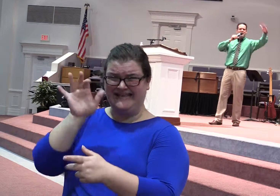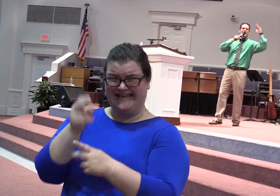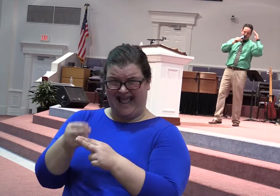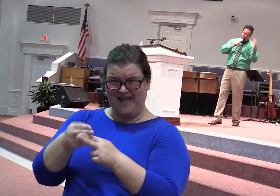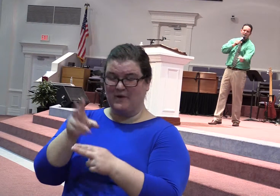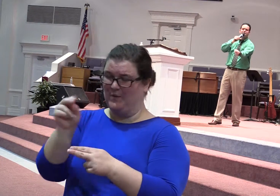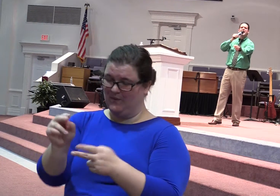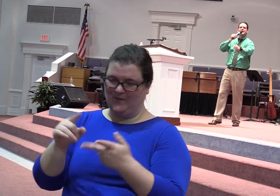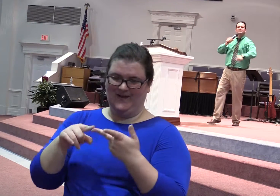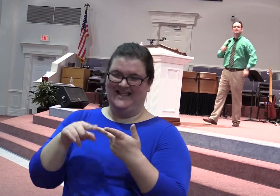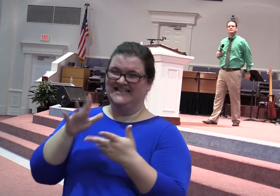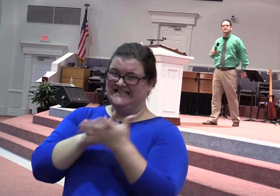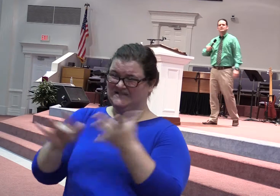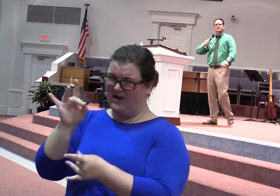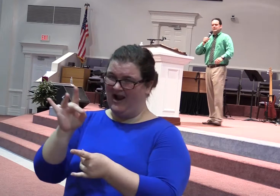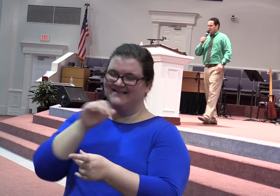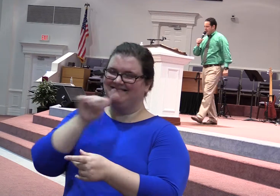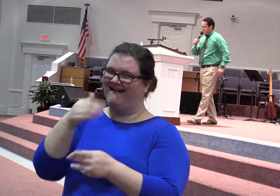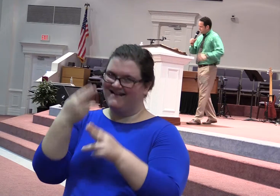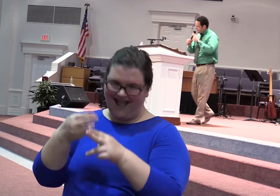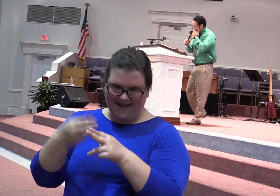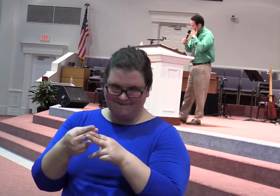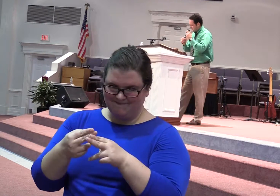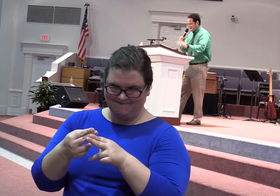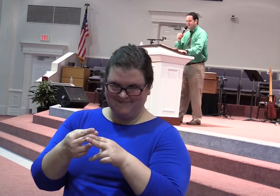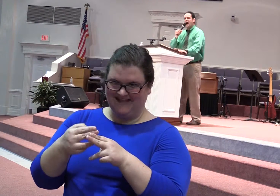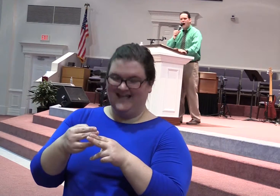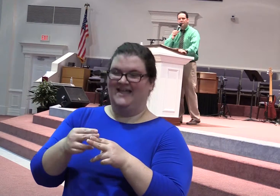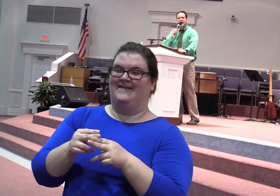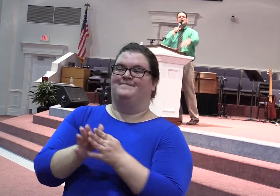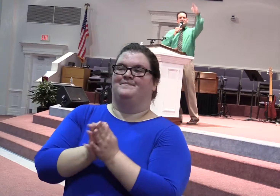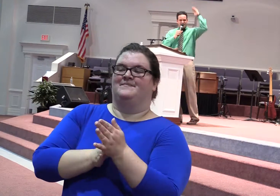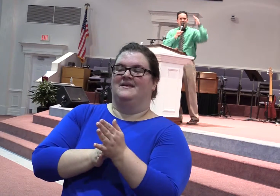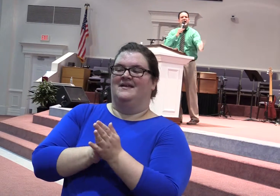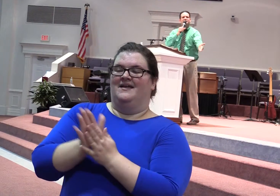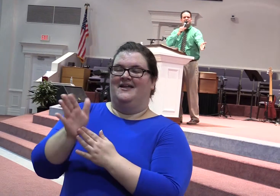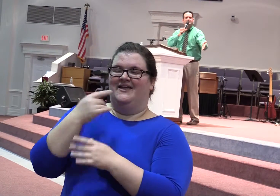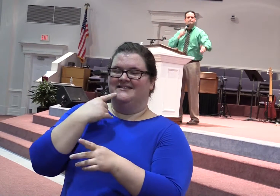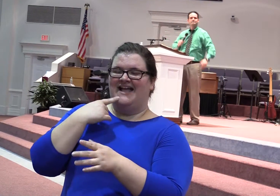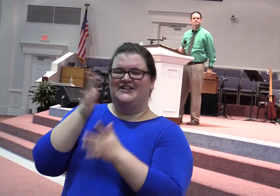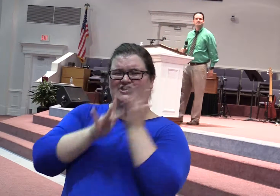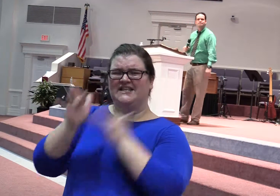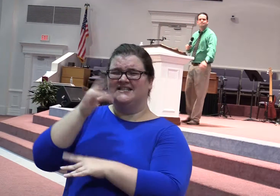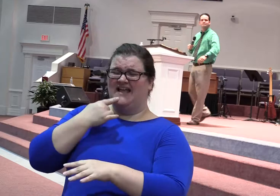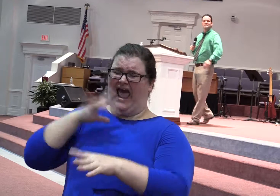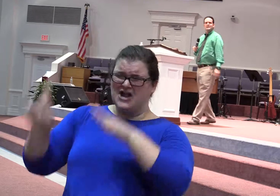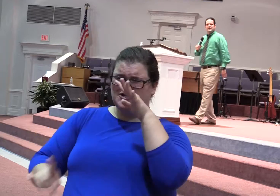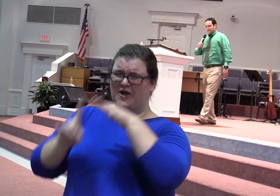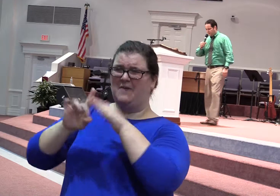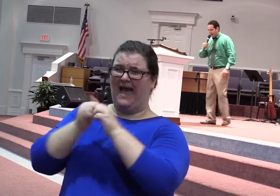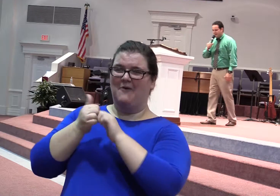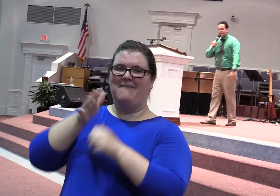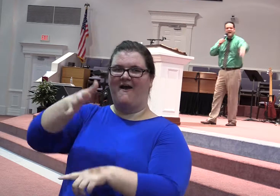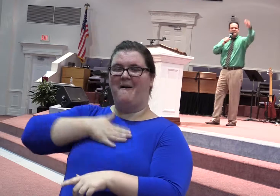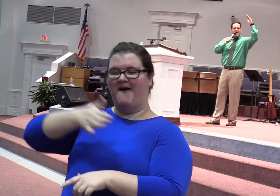I came in my Father's name. The name of Jesus means Jehovah salvation.